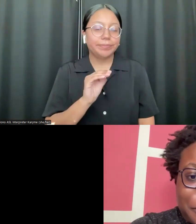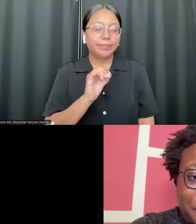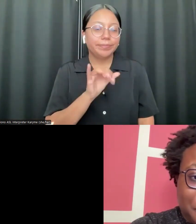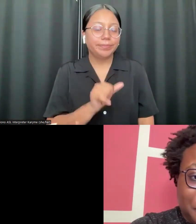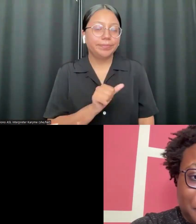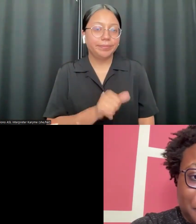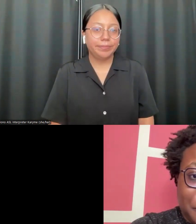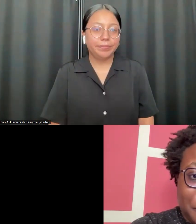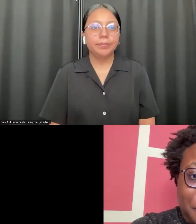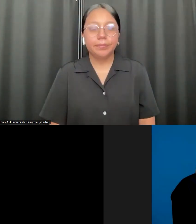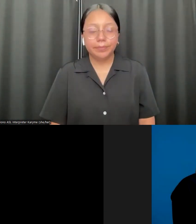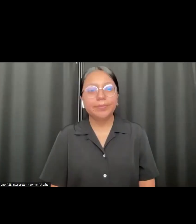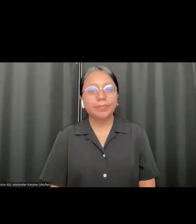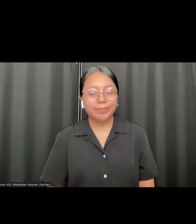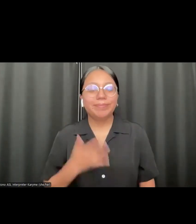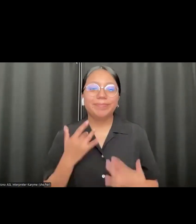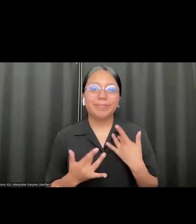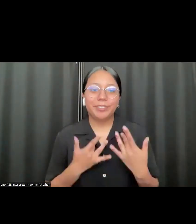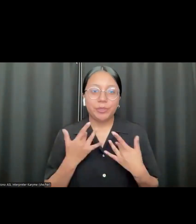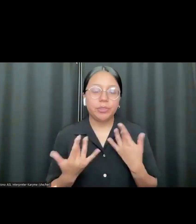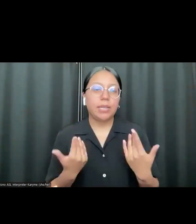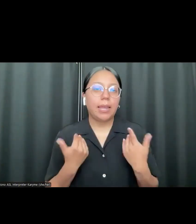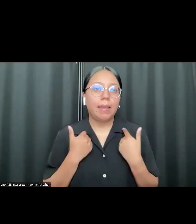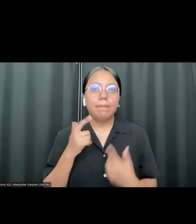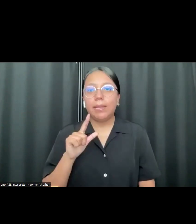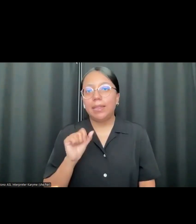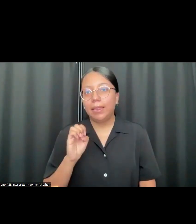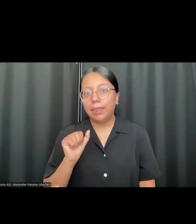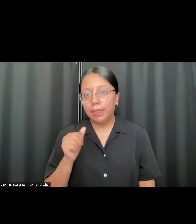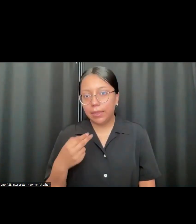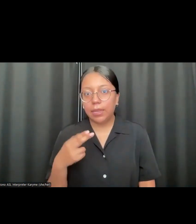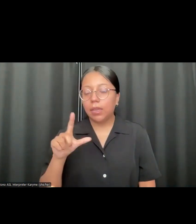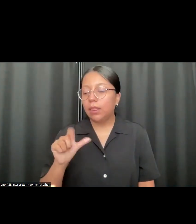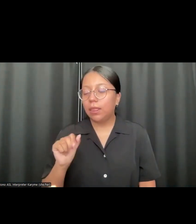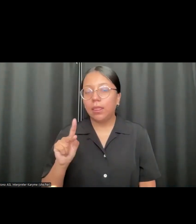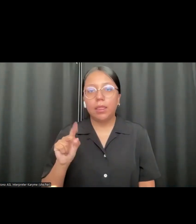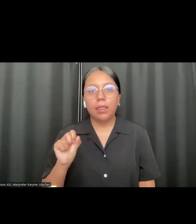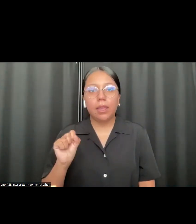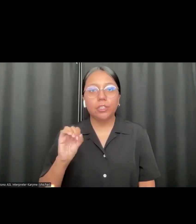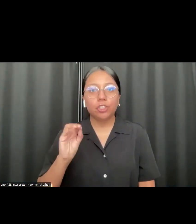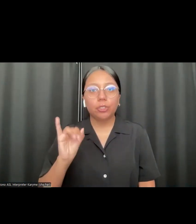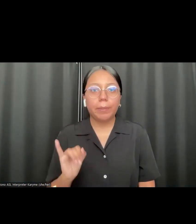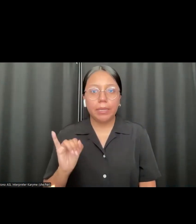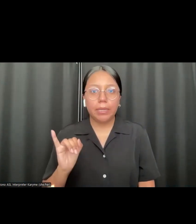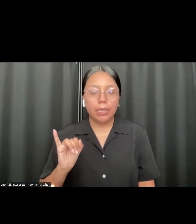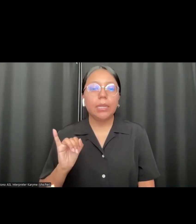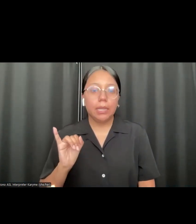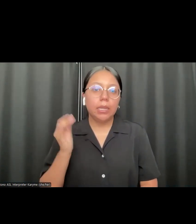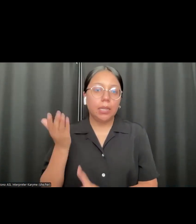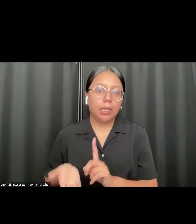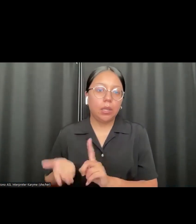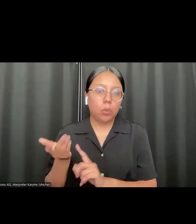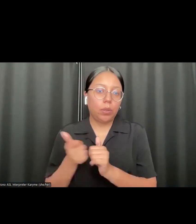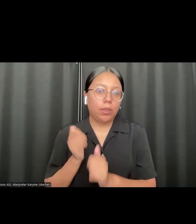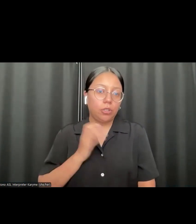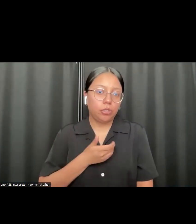So we're so thrilled to have Leah Lakshmi Piepzna-Samarasinha with us today. They are a Burgher, Tamil,